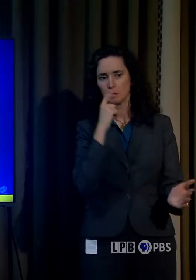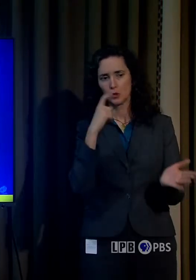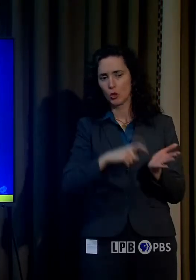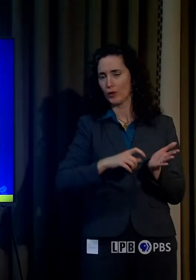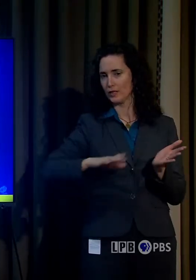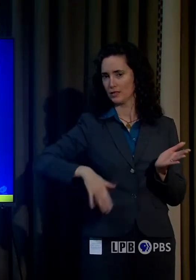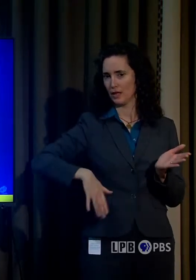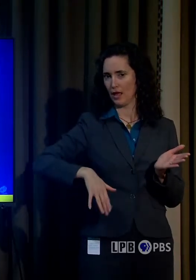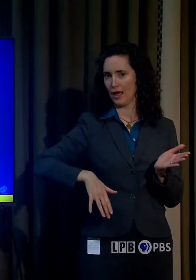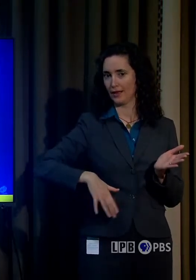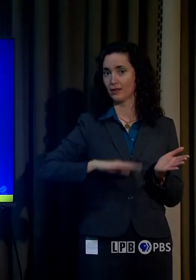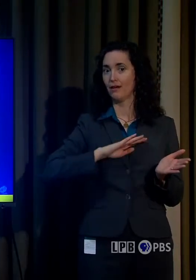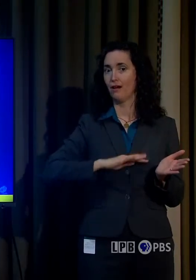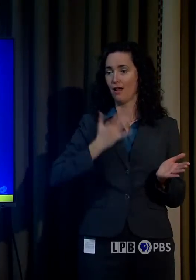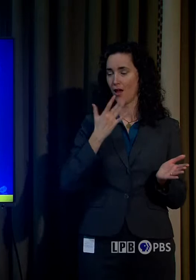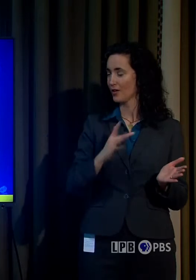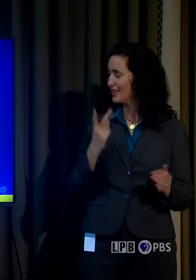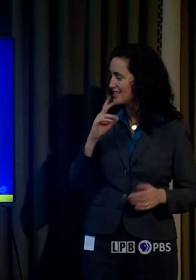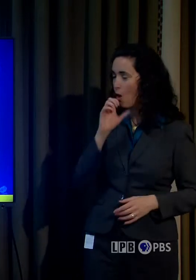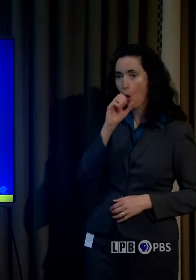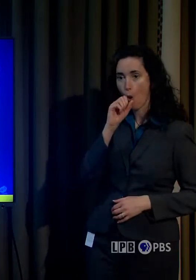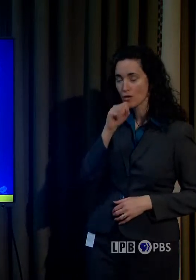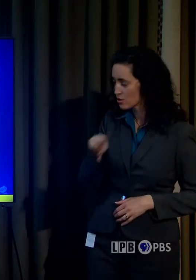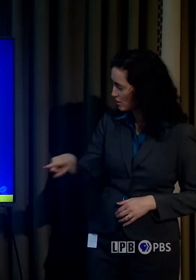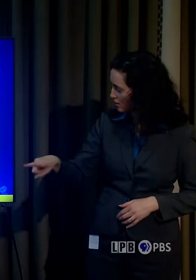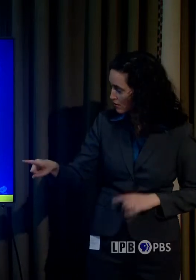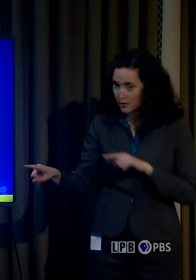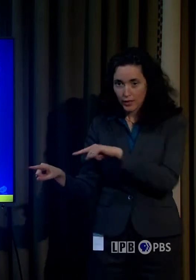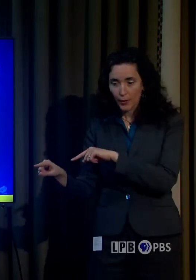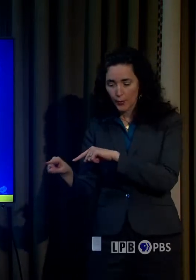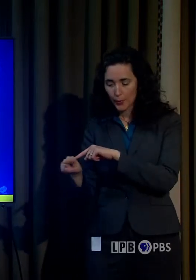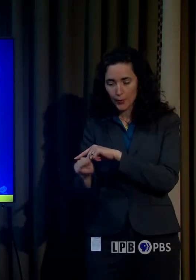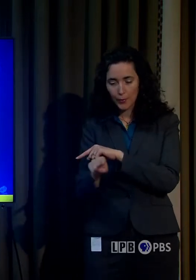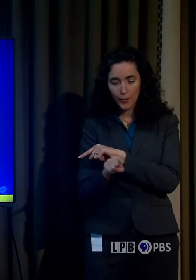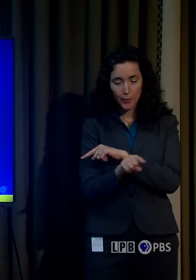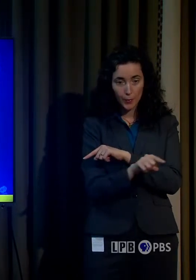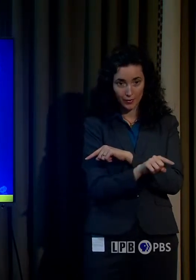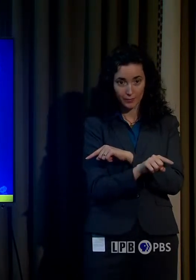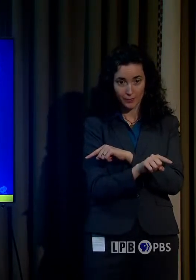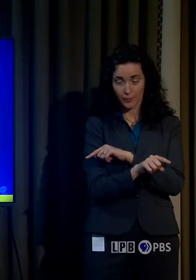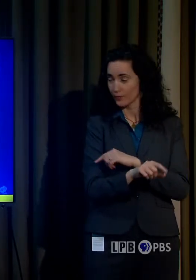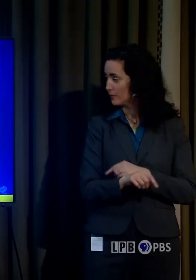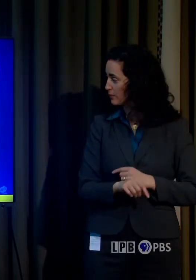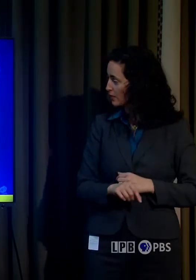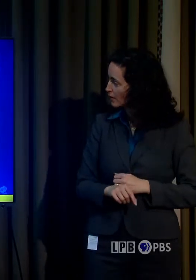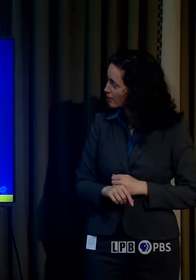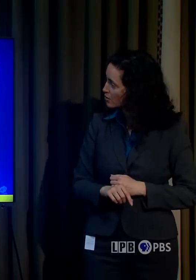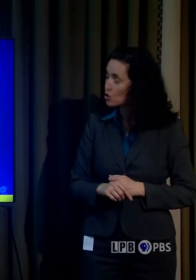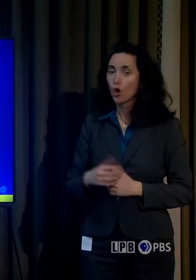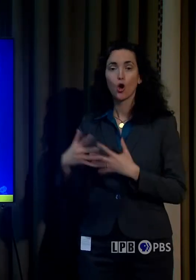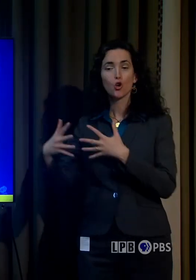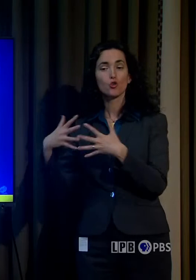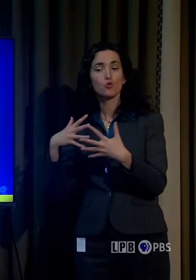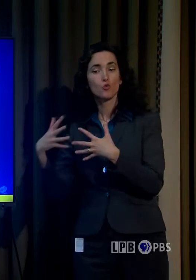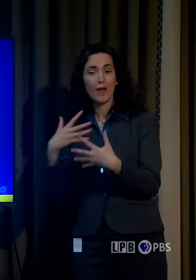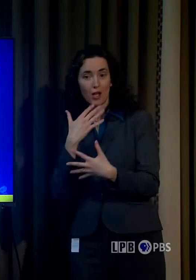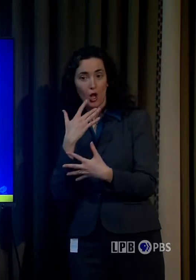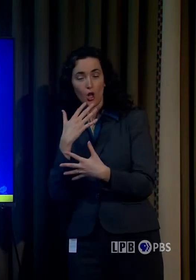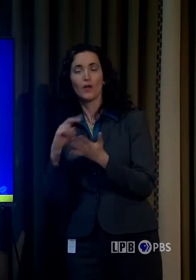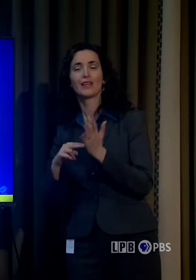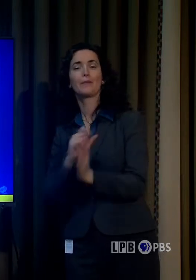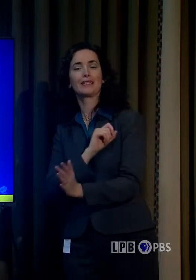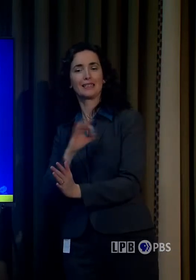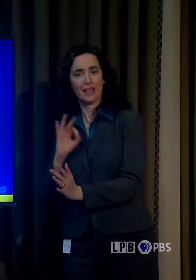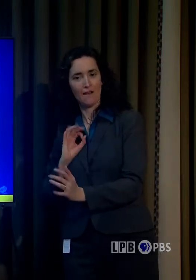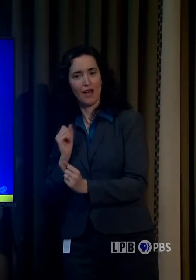home residents. So that's the orange line you see at the bottom. To walk through this graph, you see the gray line, which is cases in nursing home staff, go up quite dramatically,